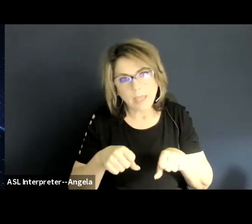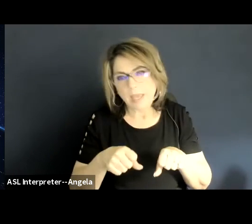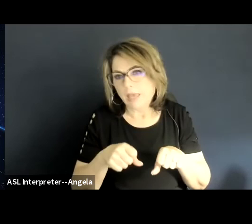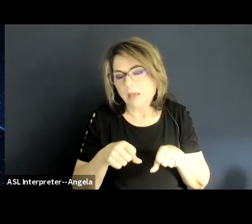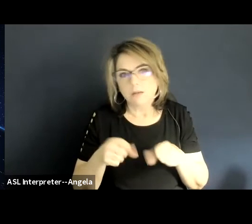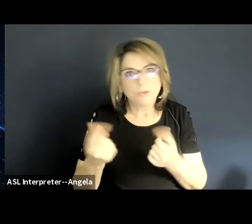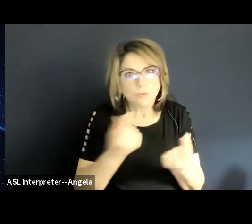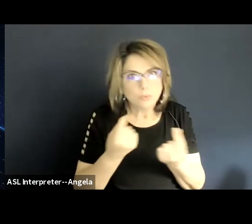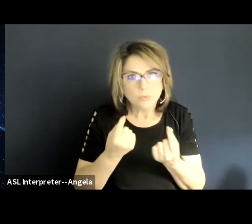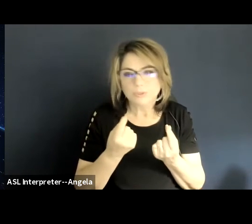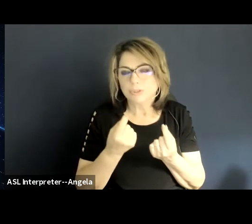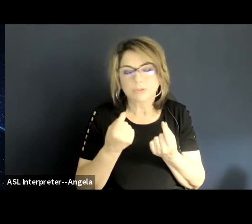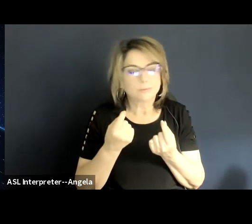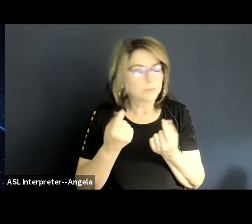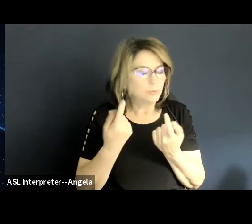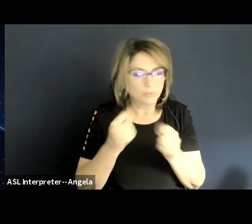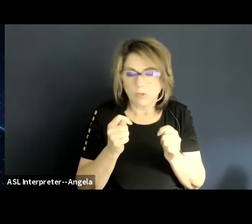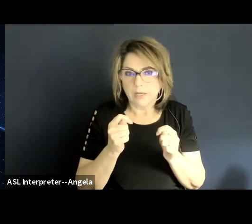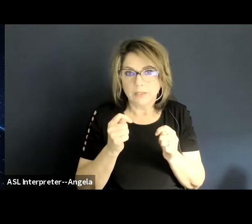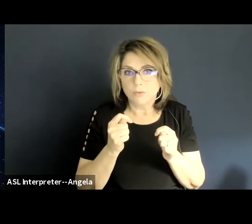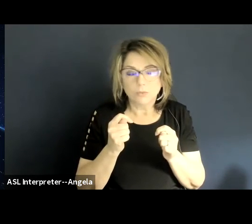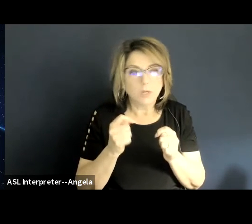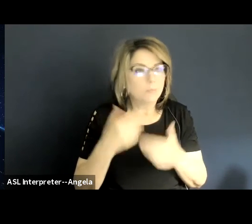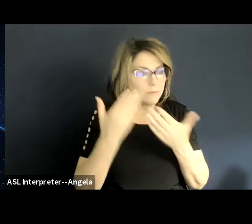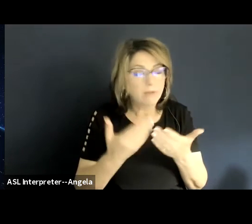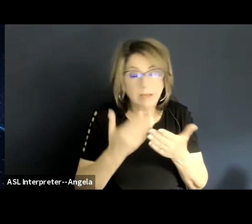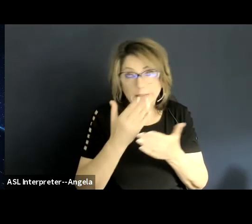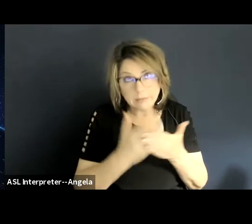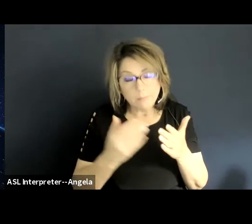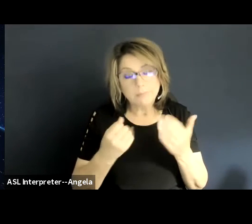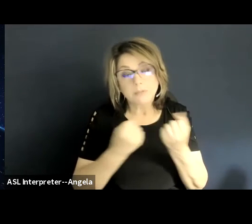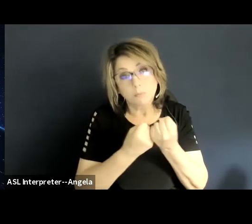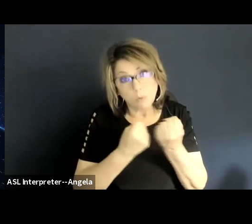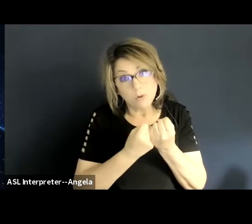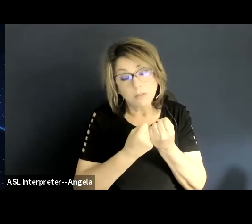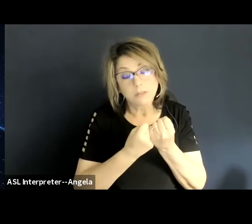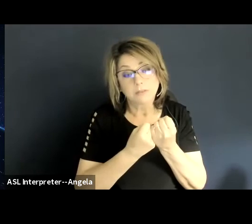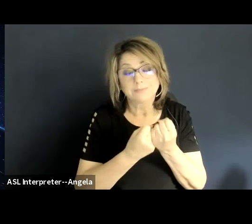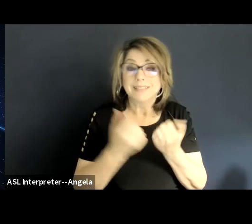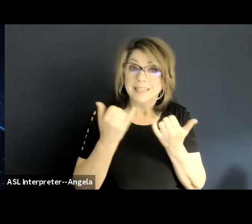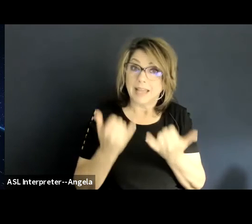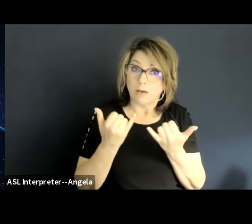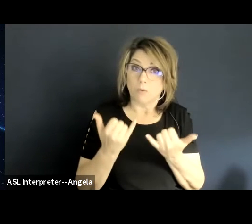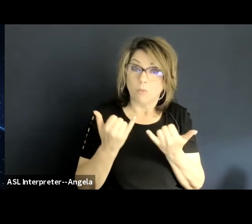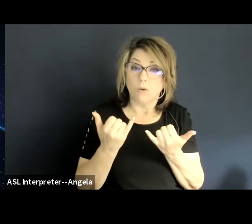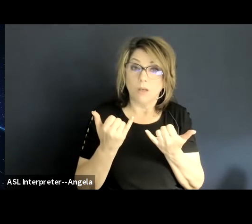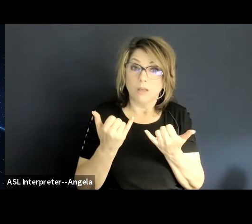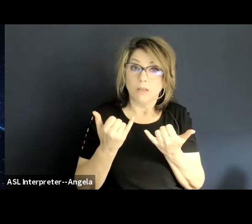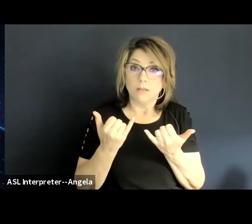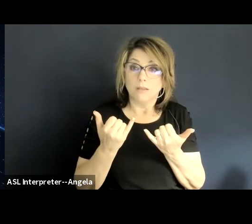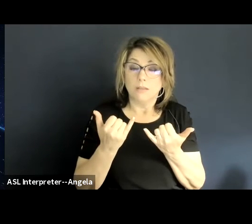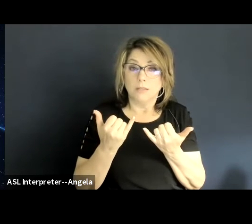to, just provide a level of support. And now, as we move in